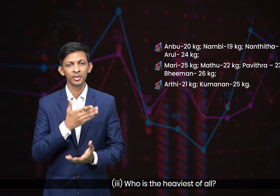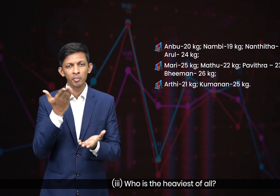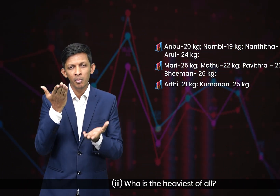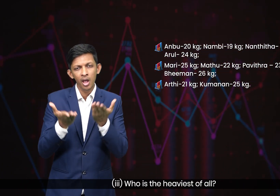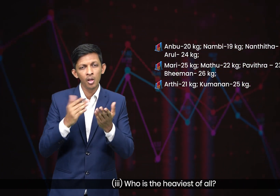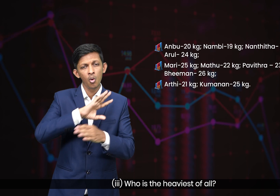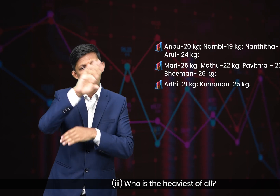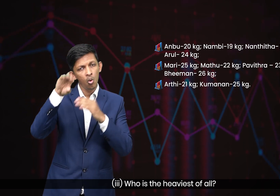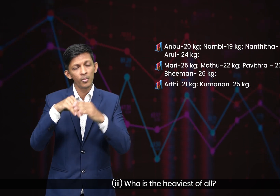Who is the heaviest of all?